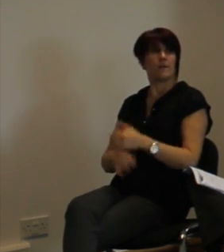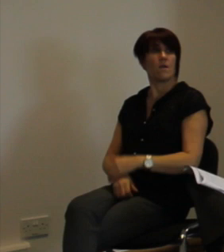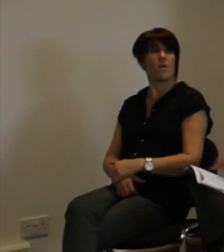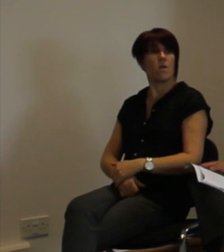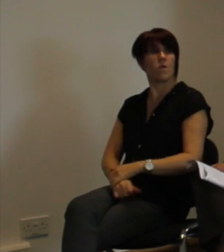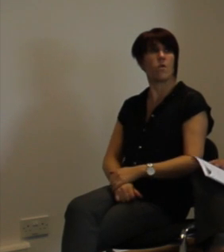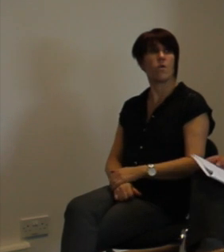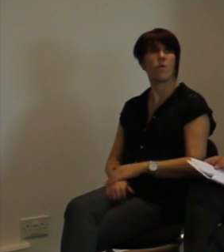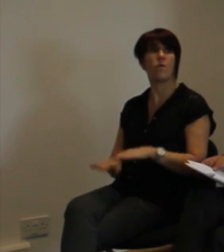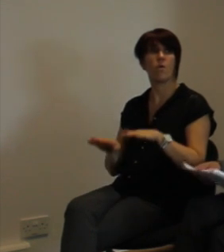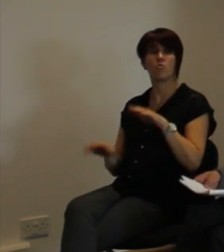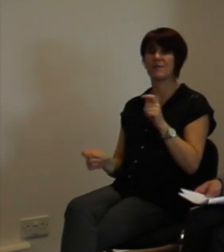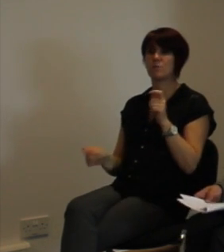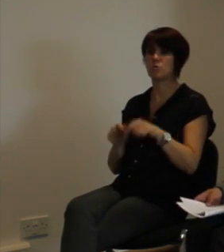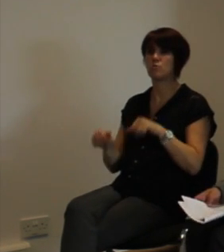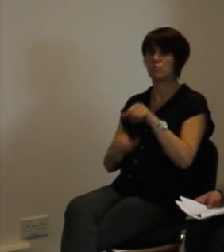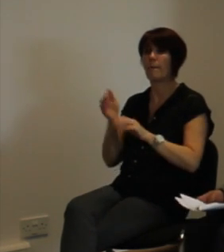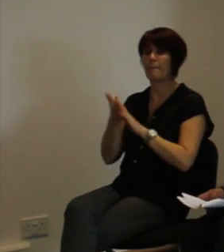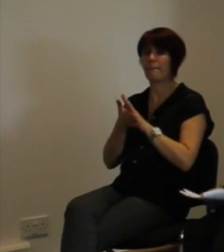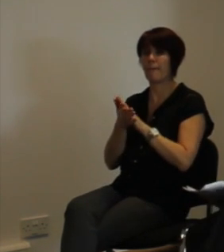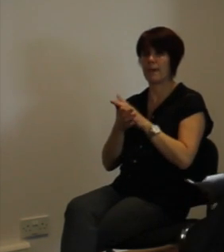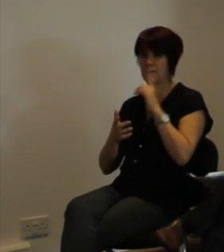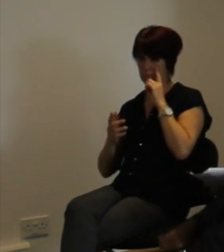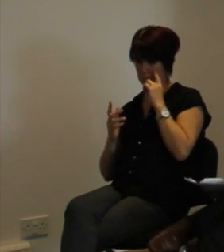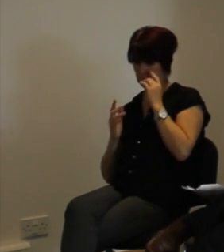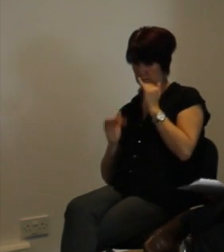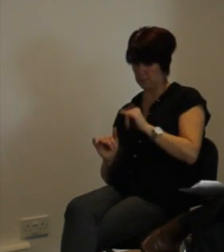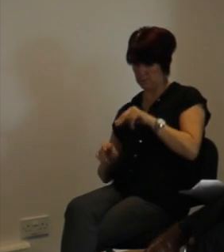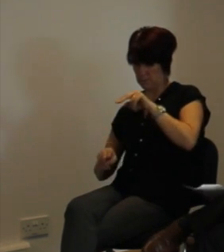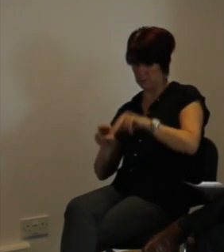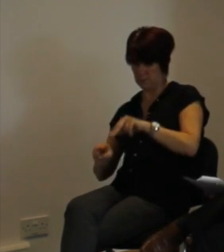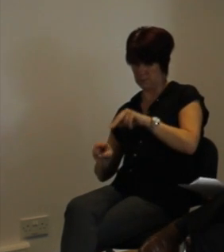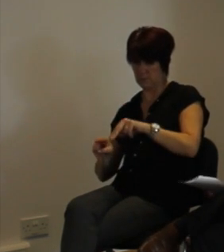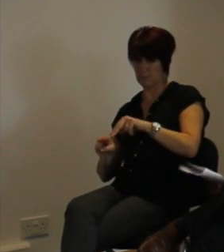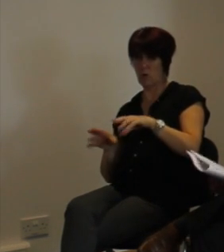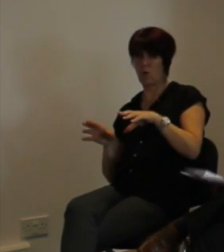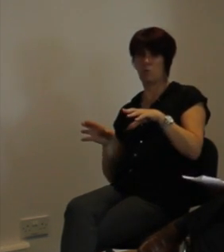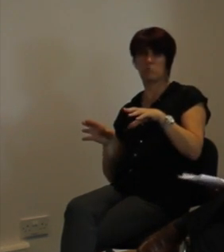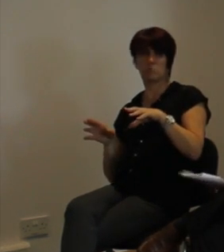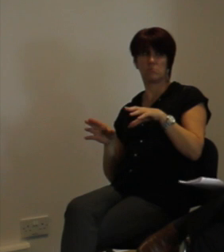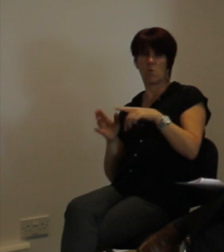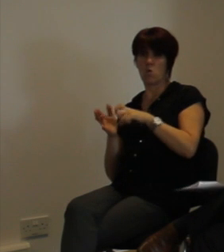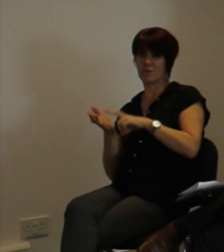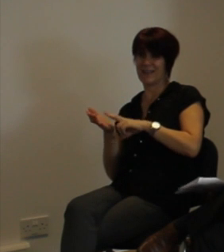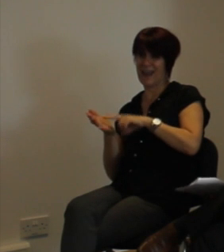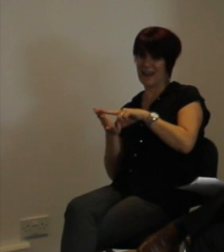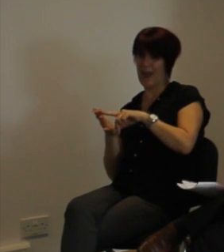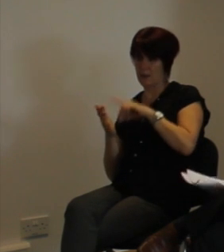the process of reasonable adjustments will allow the scrutiny on regulation by